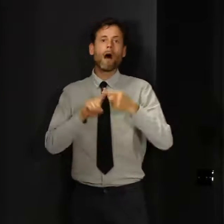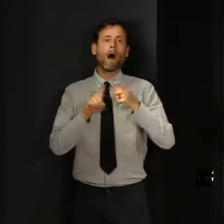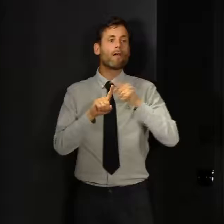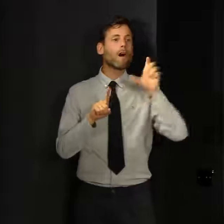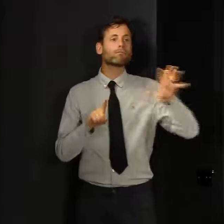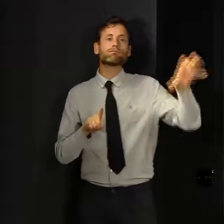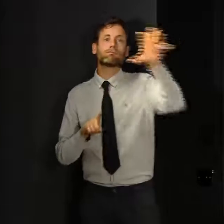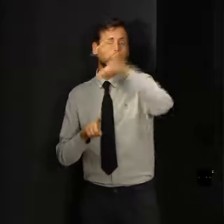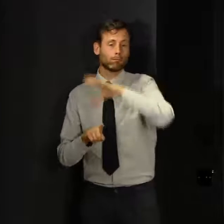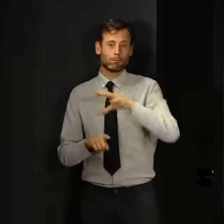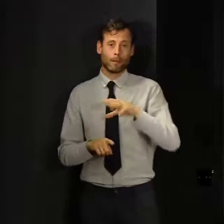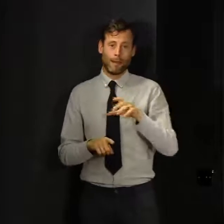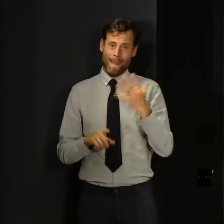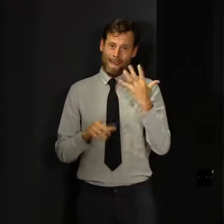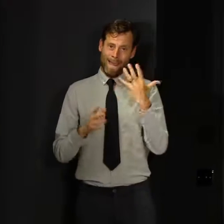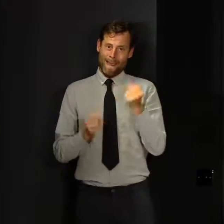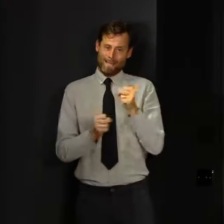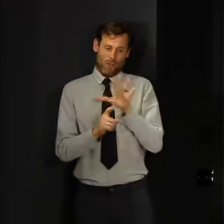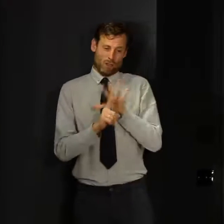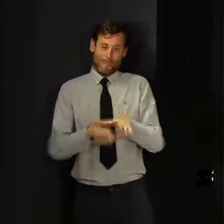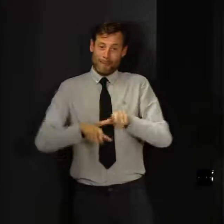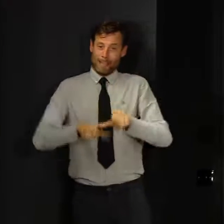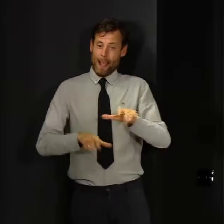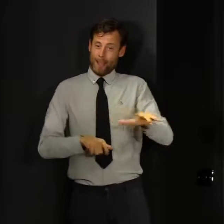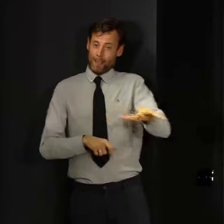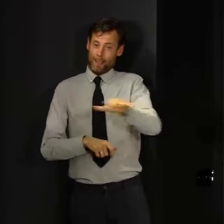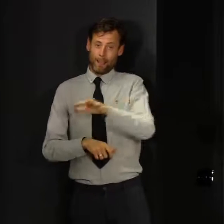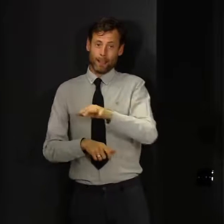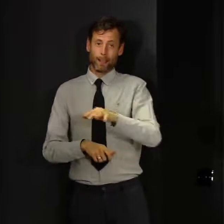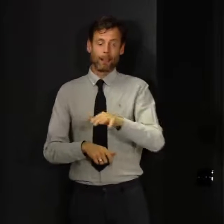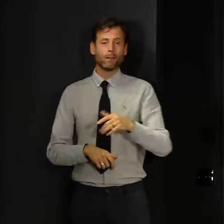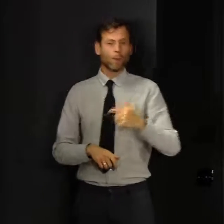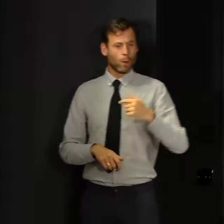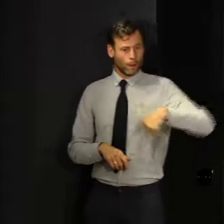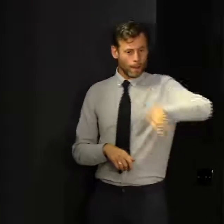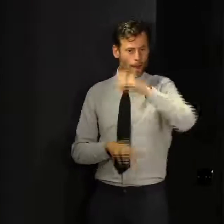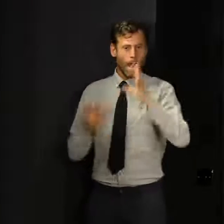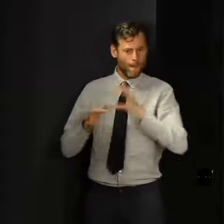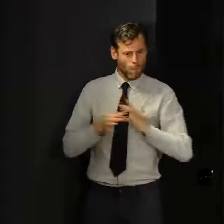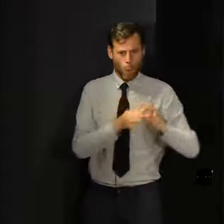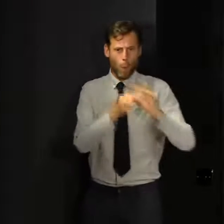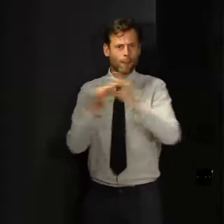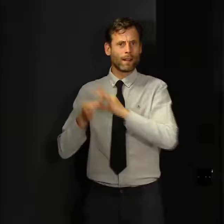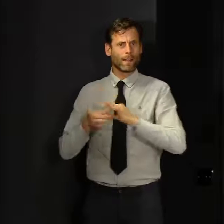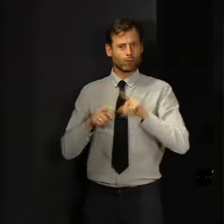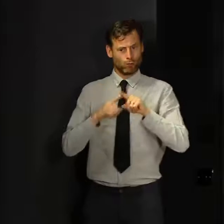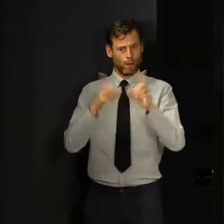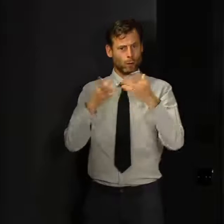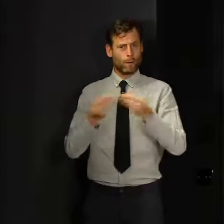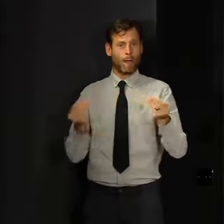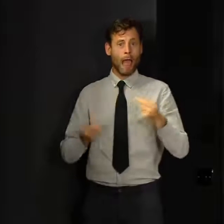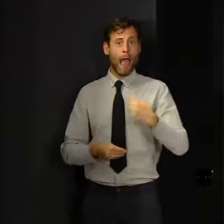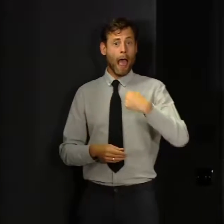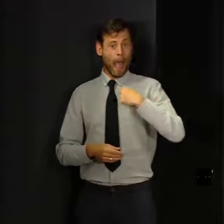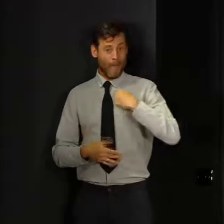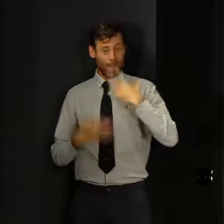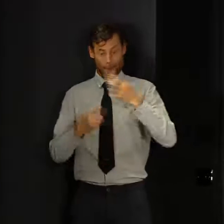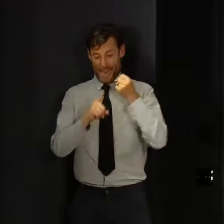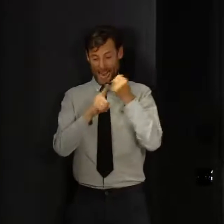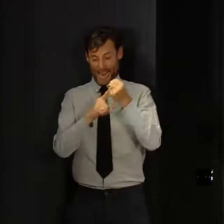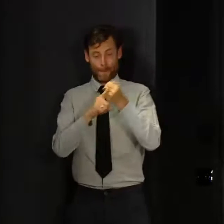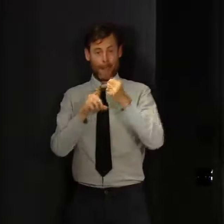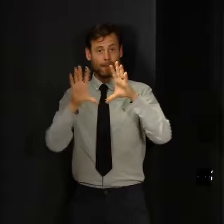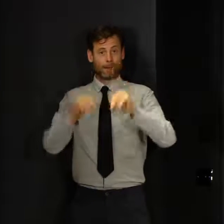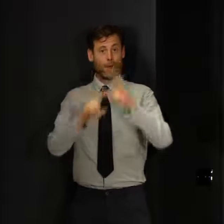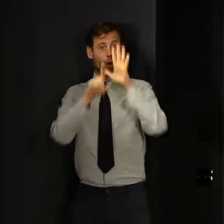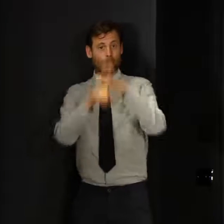together to eradicate it. I've been an anti-racist campaigner my whole life. I've been the victim of racism. I've stood in solidarity with